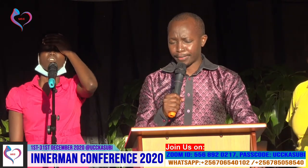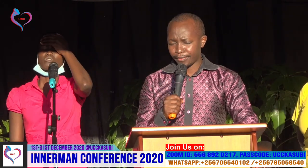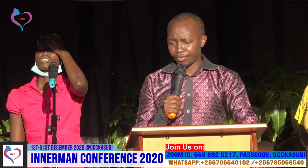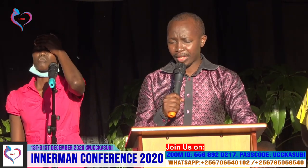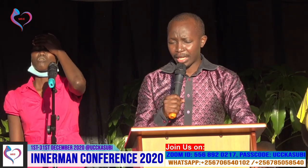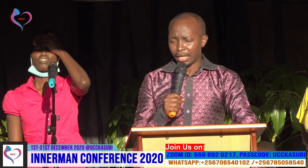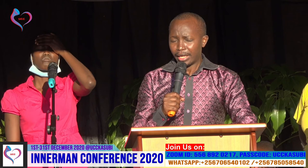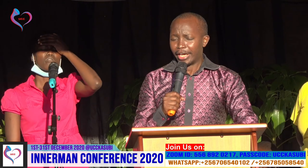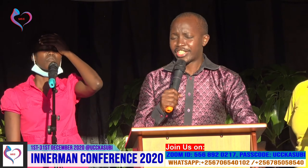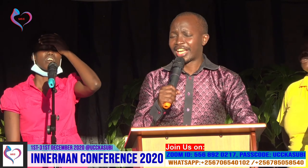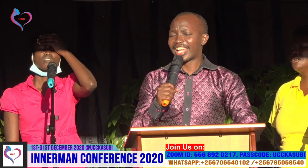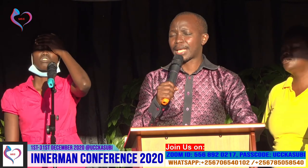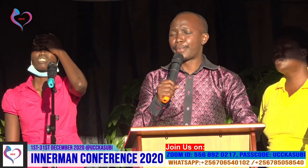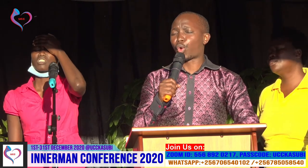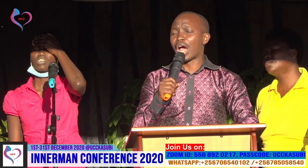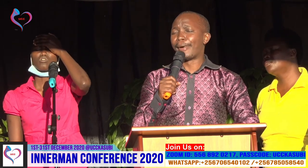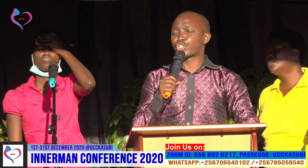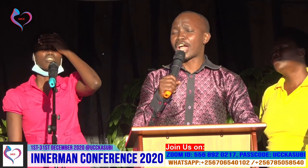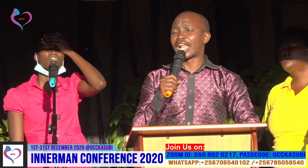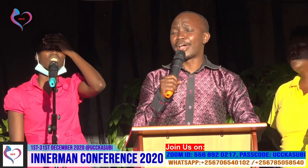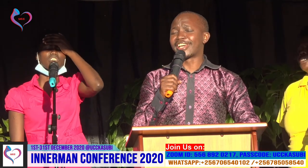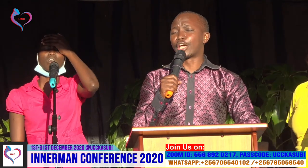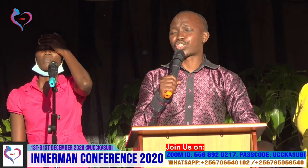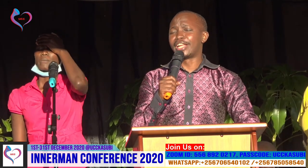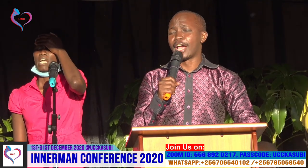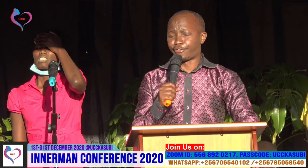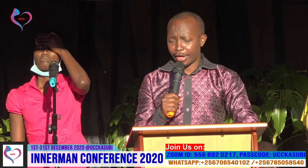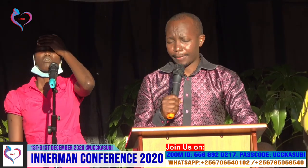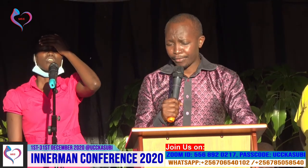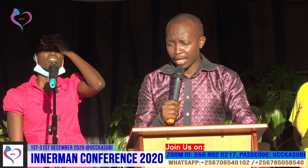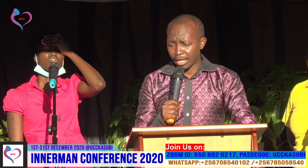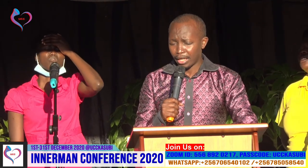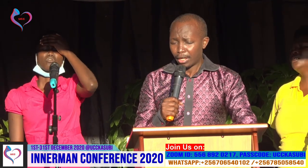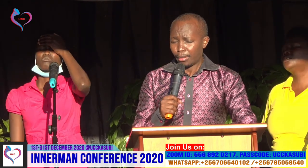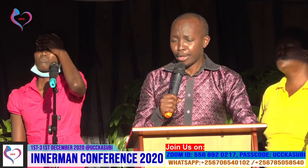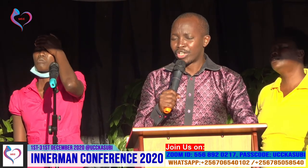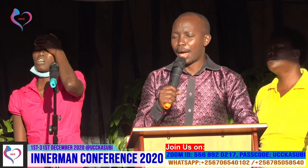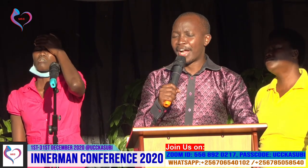yes, yes, yes, yes, yes, yes, yes,